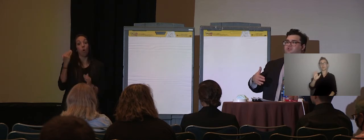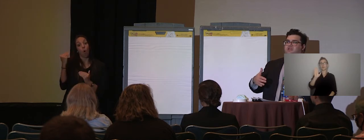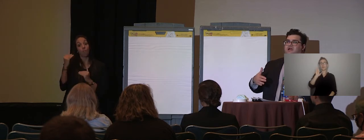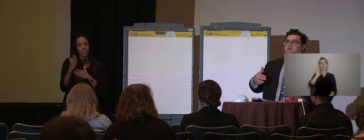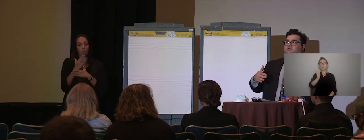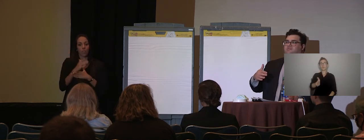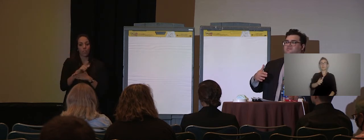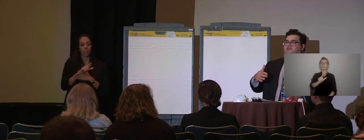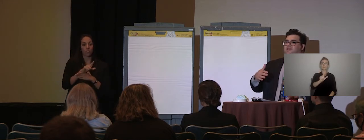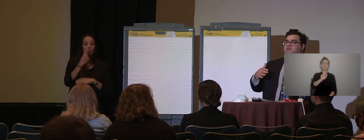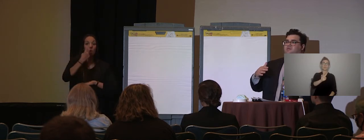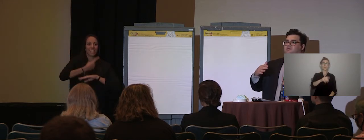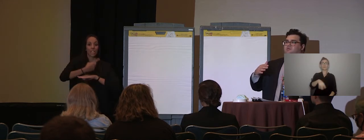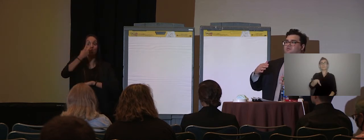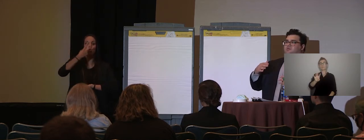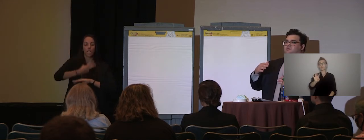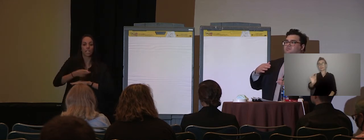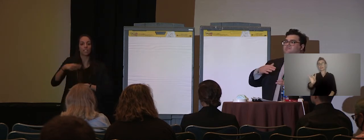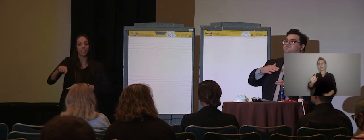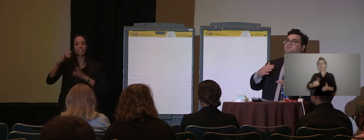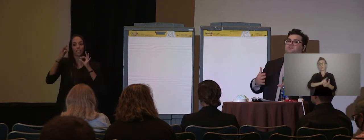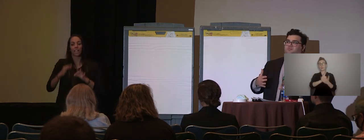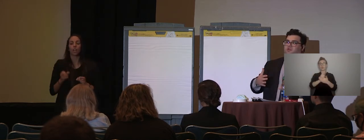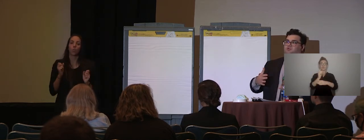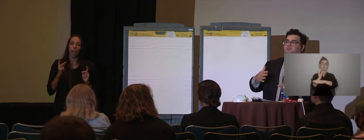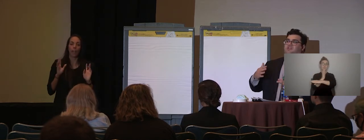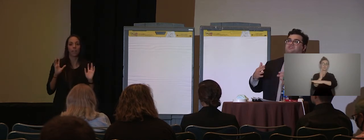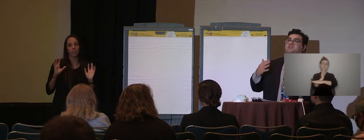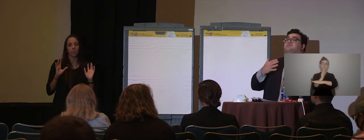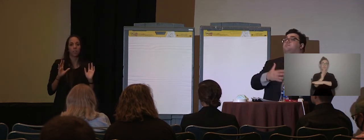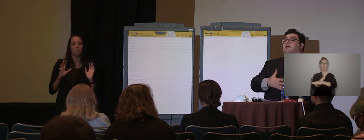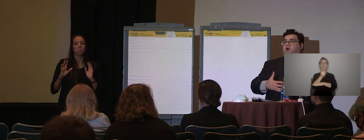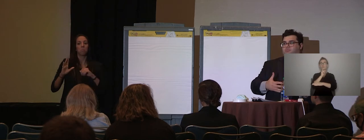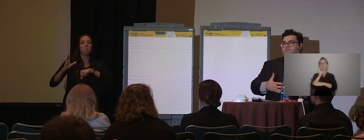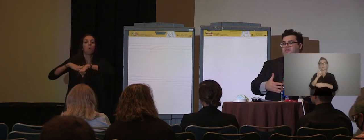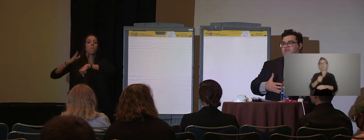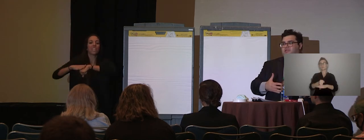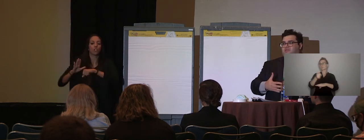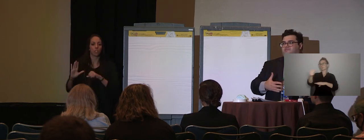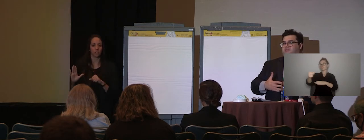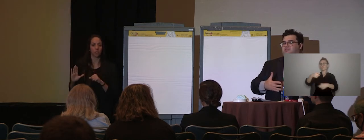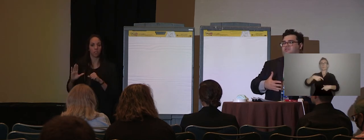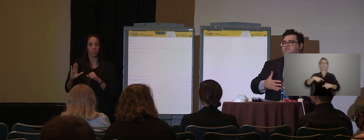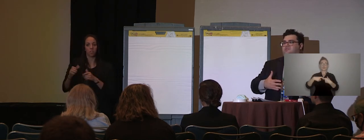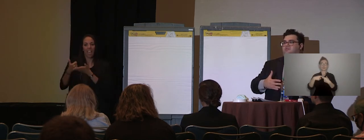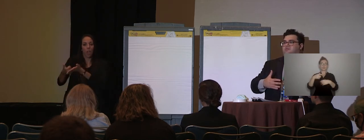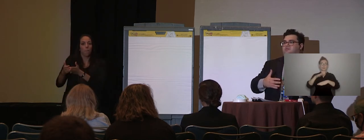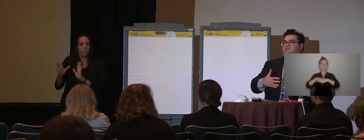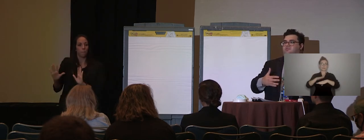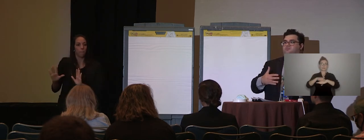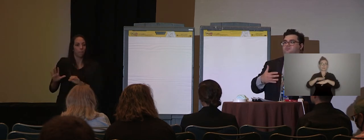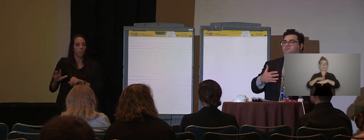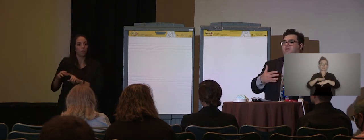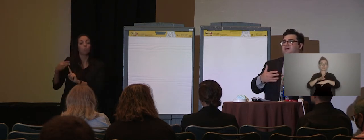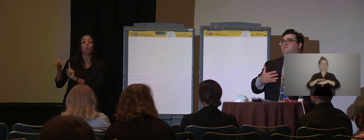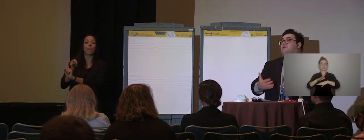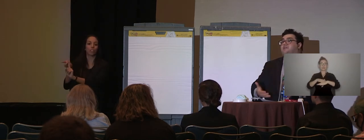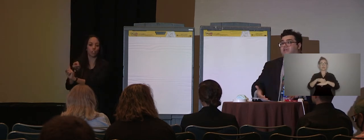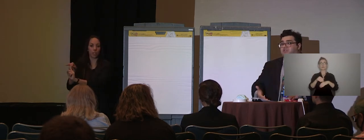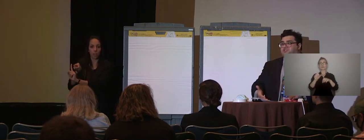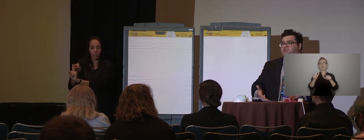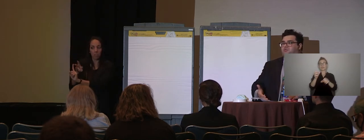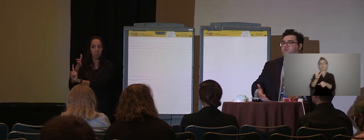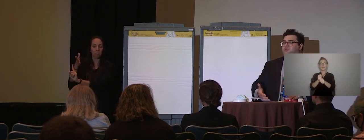24, 48 hours to say, essentially put them on probation, get them the help that they need. If they need to have